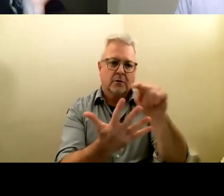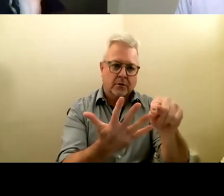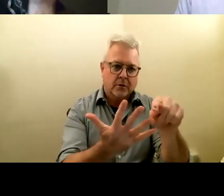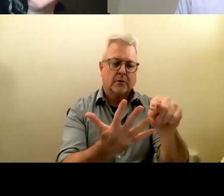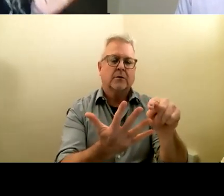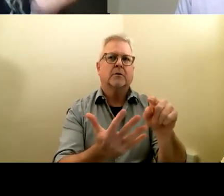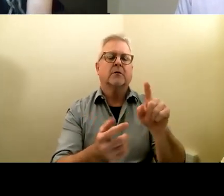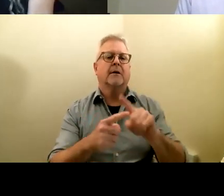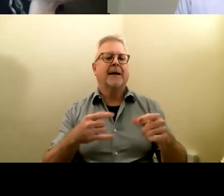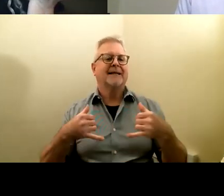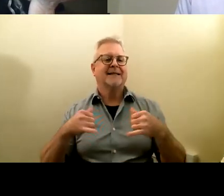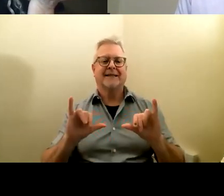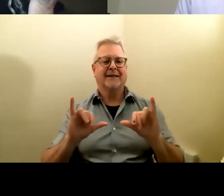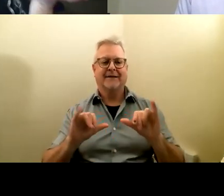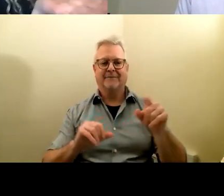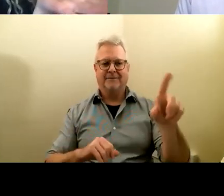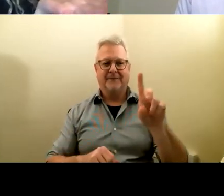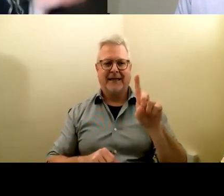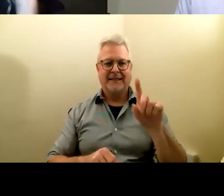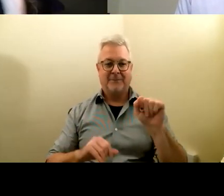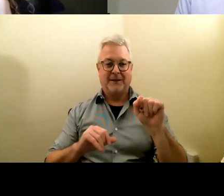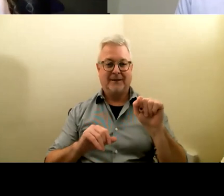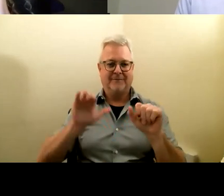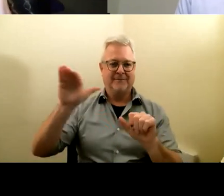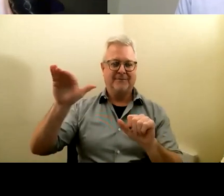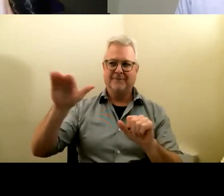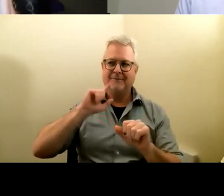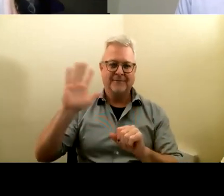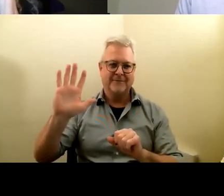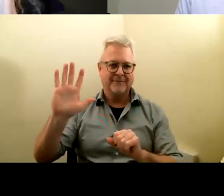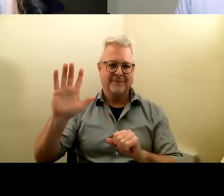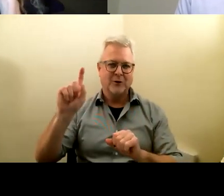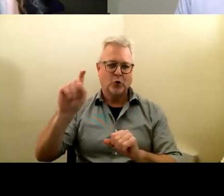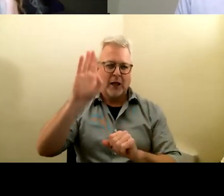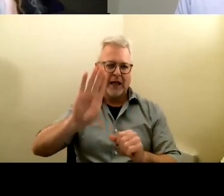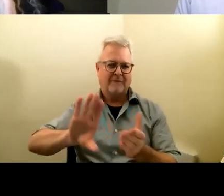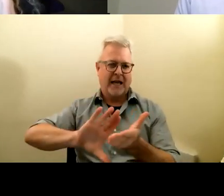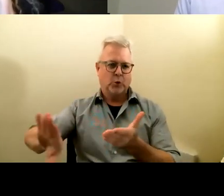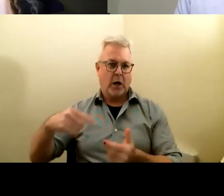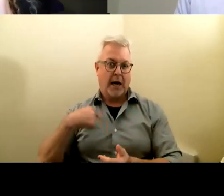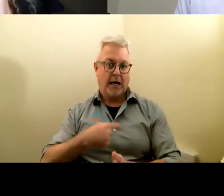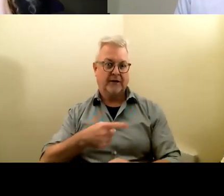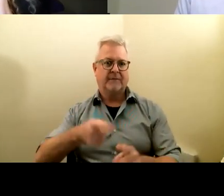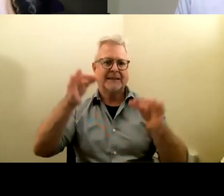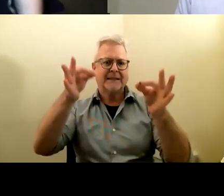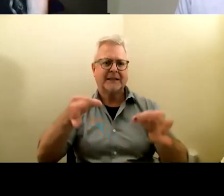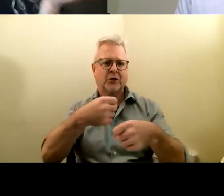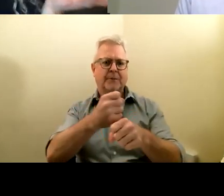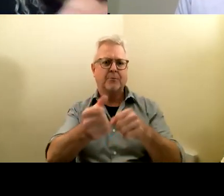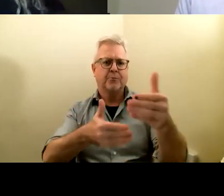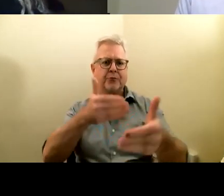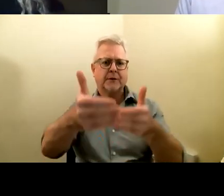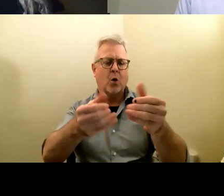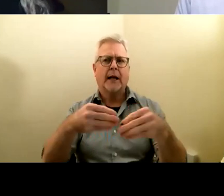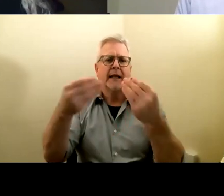it could be underlying conditions, it could be their age, it could be other things that makes a comorbidity. And